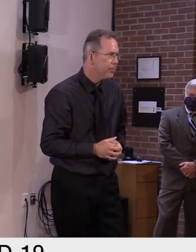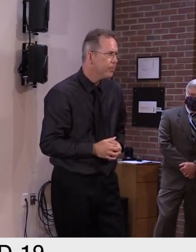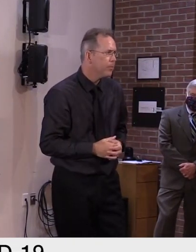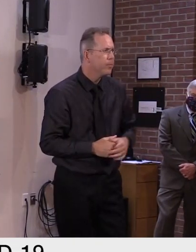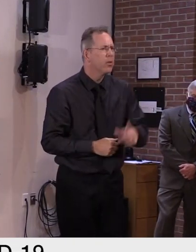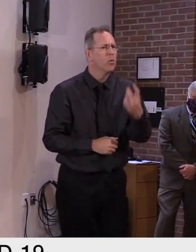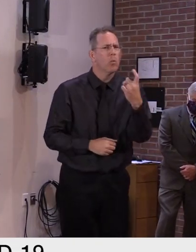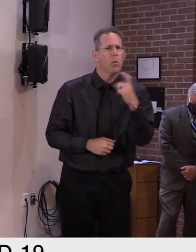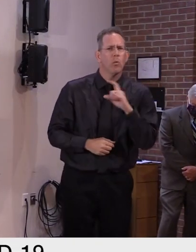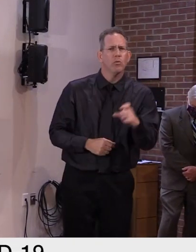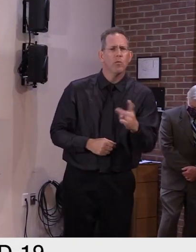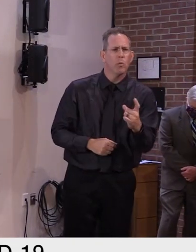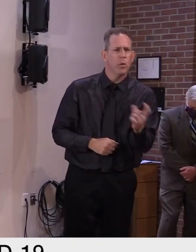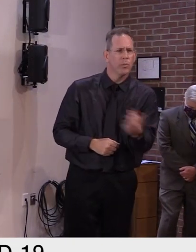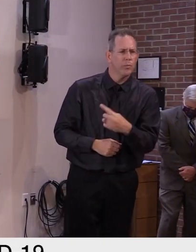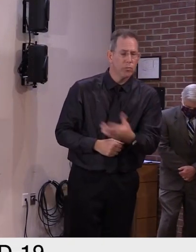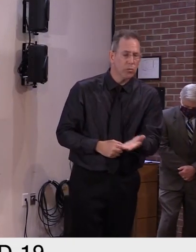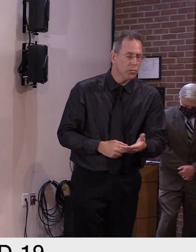go ahead.